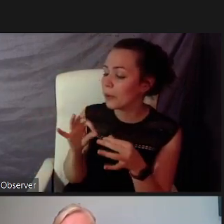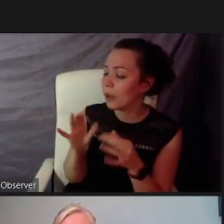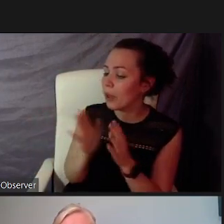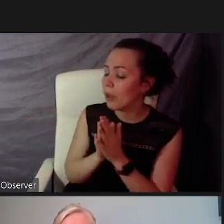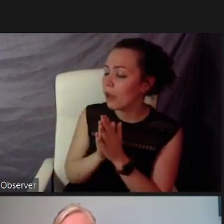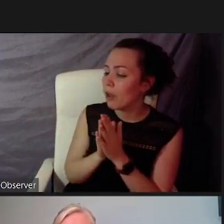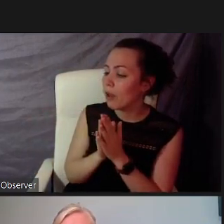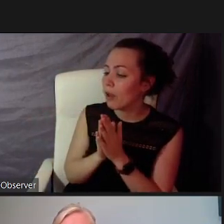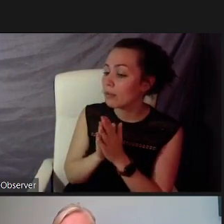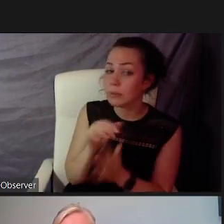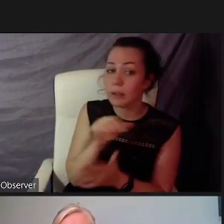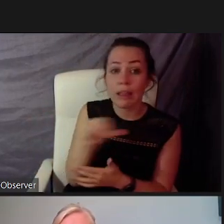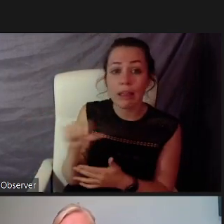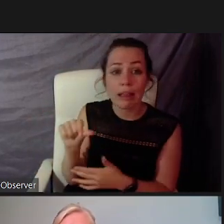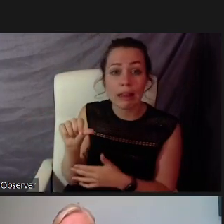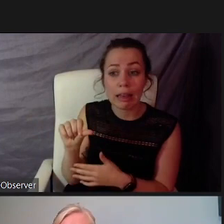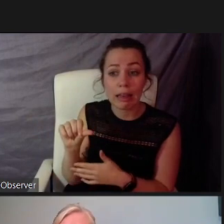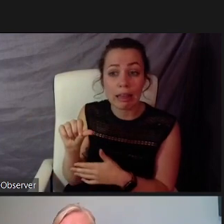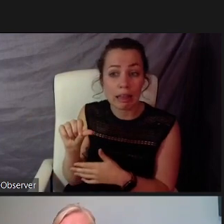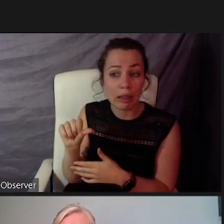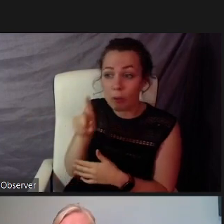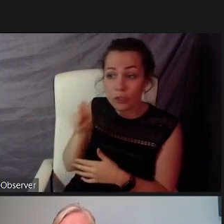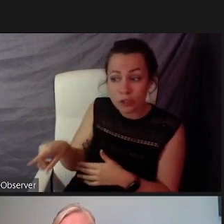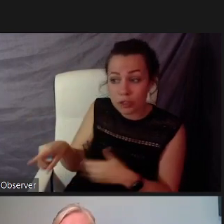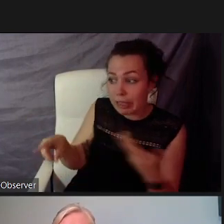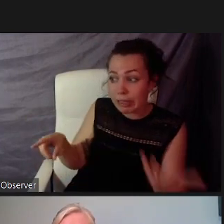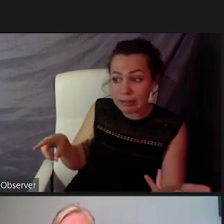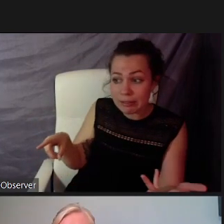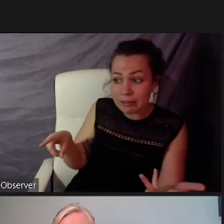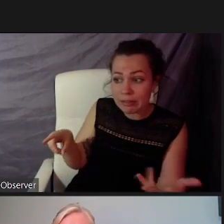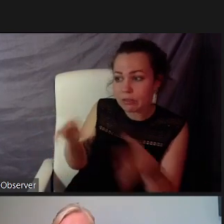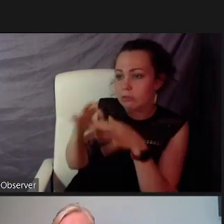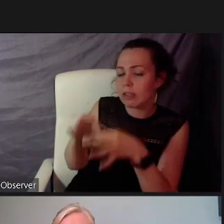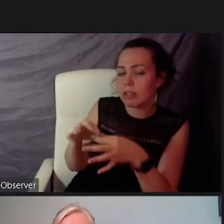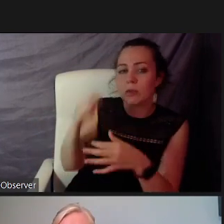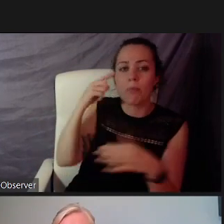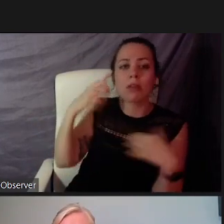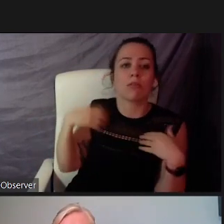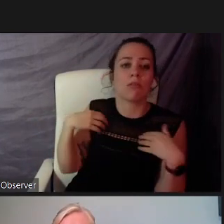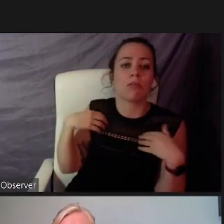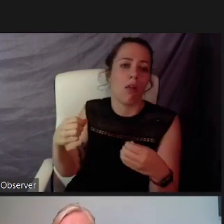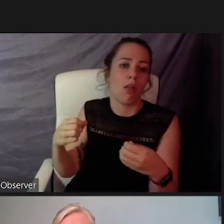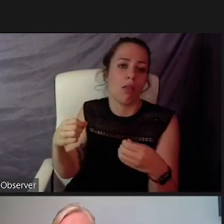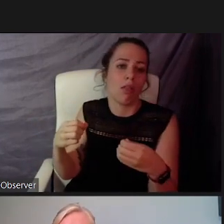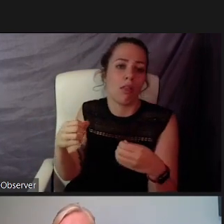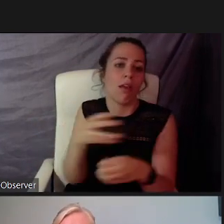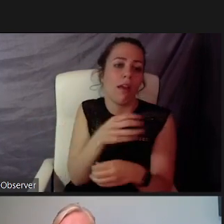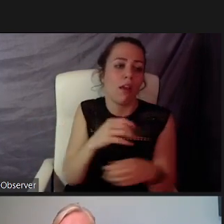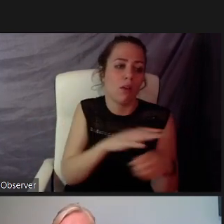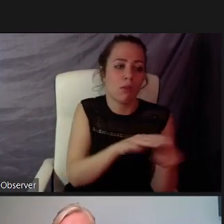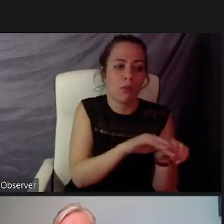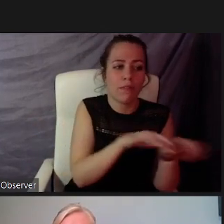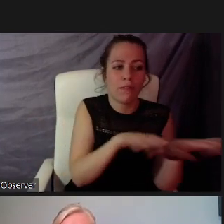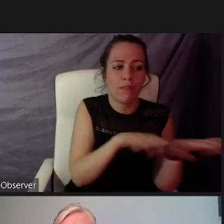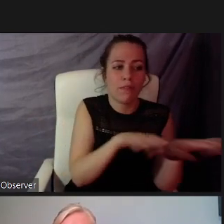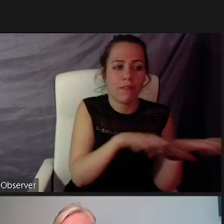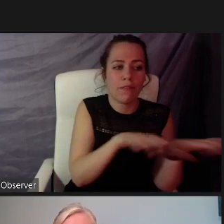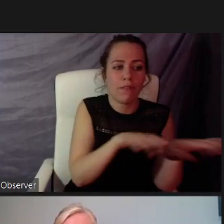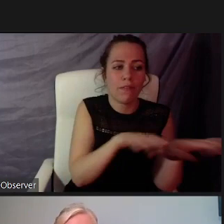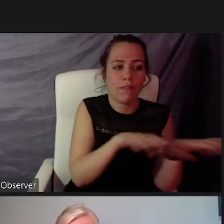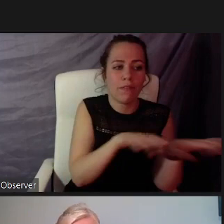if you have any questions for Aisha around the mental health on COVID-19, the new coronavirus,